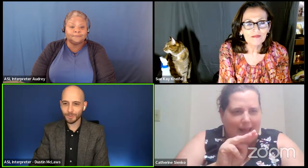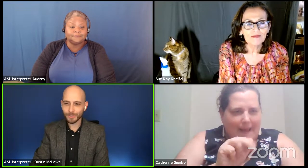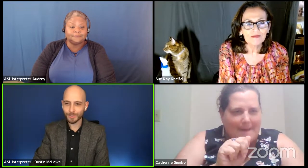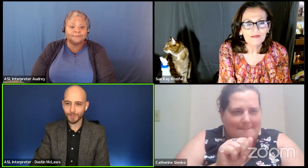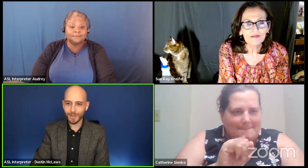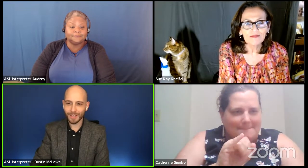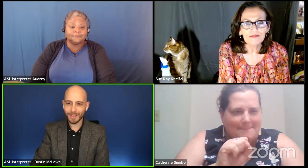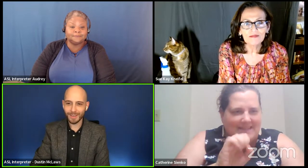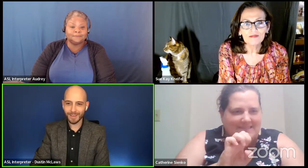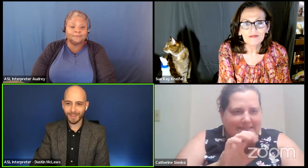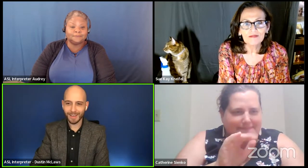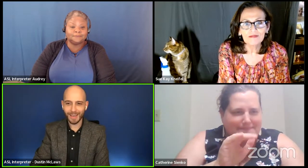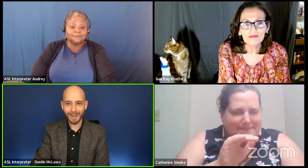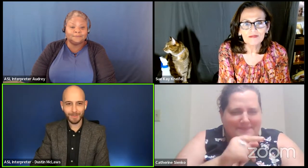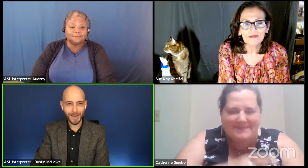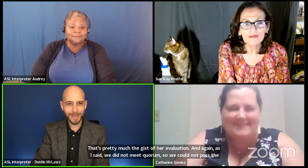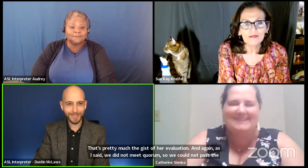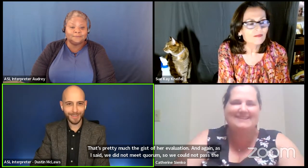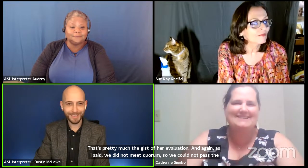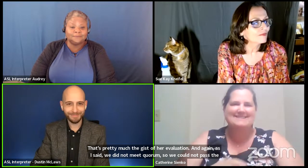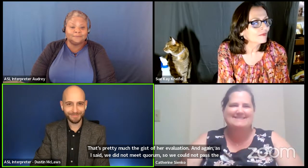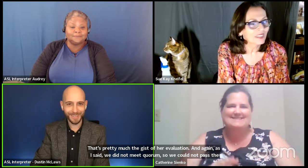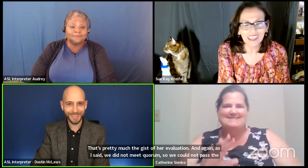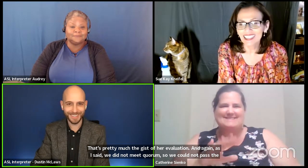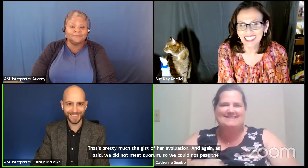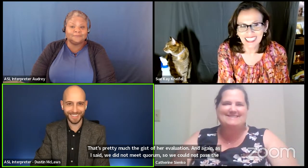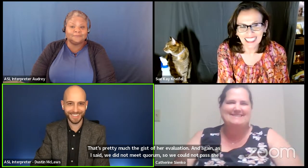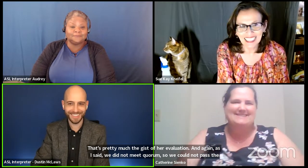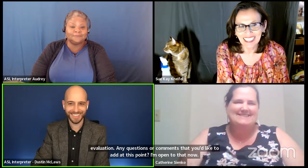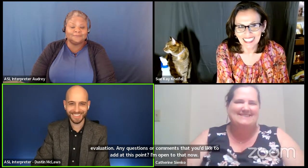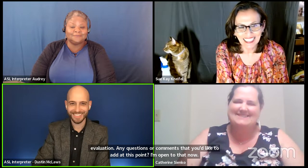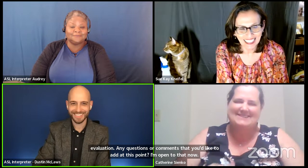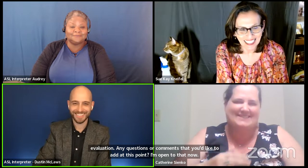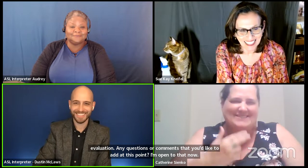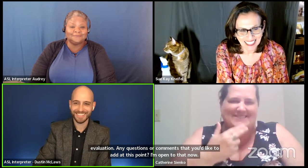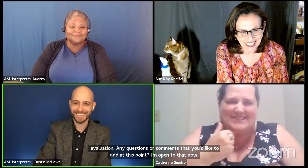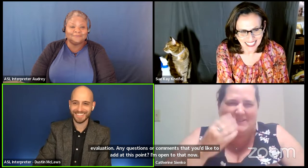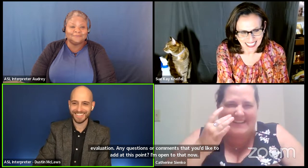Thank you, Sue K. And hi, Maisie.